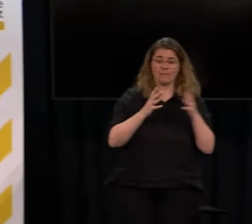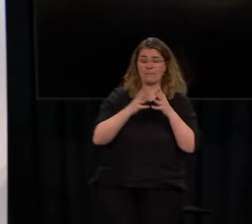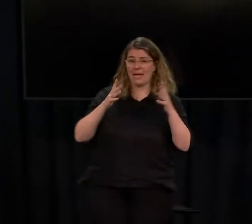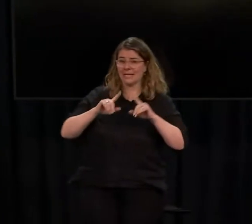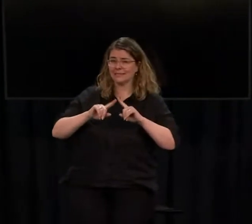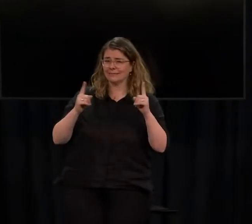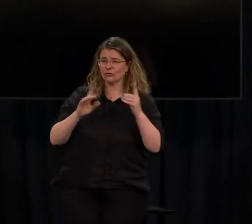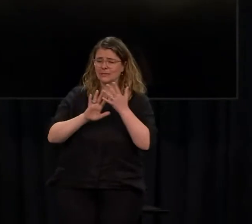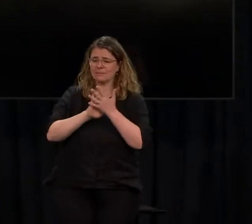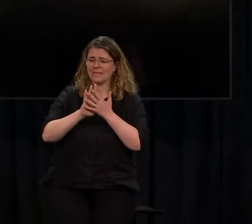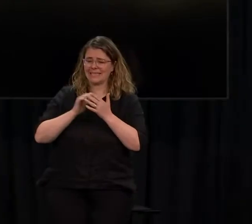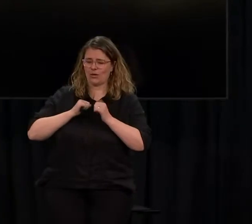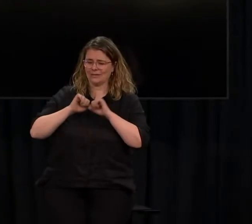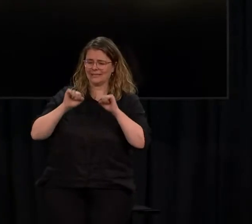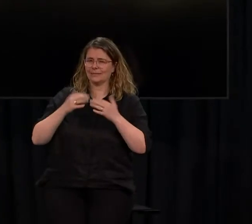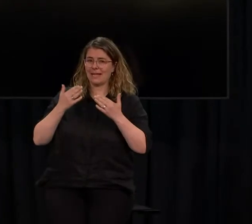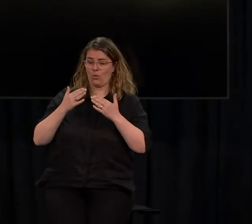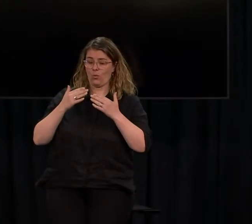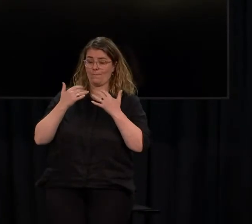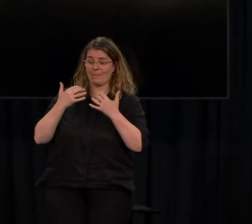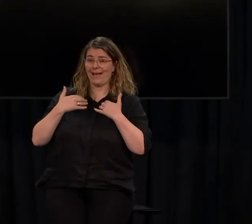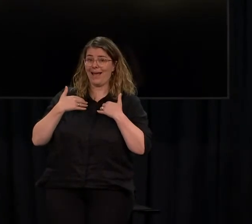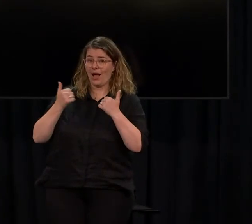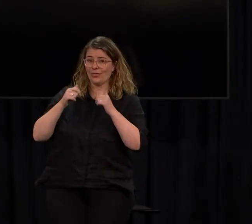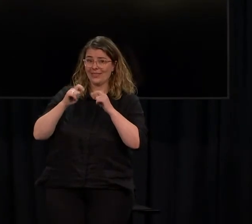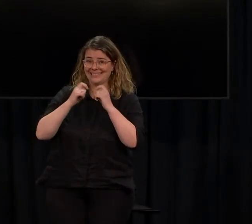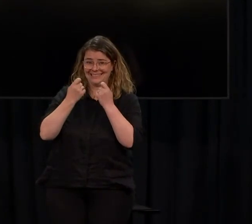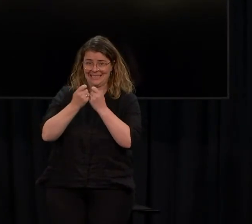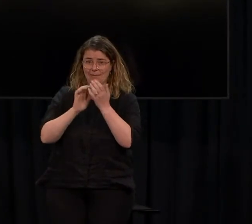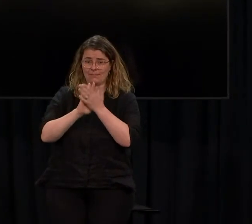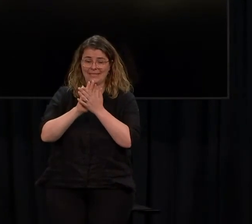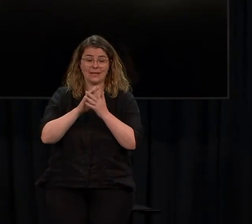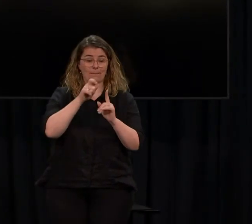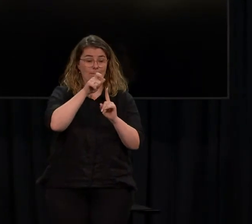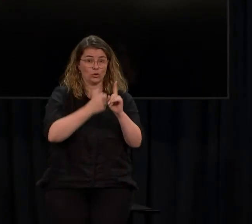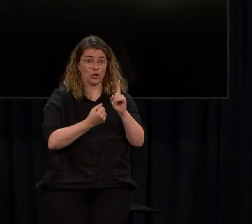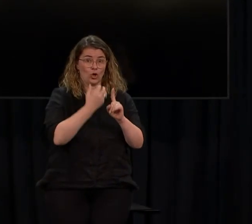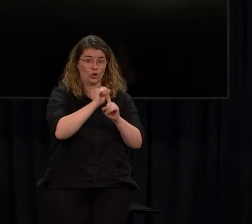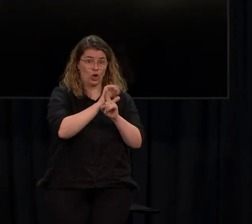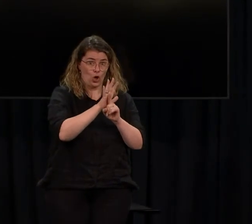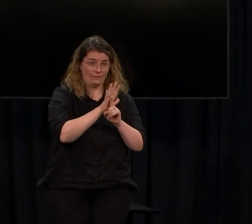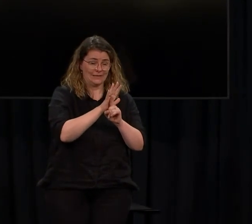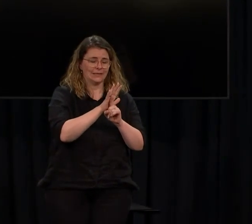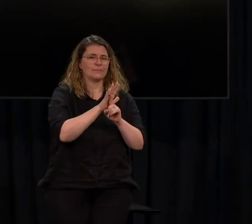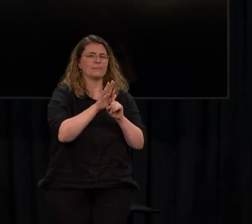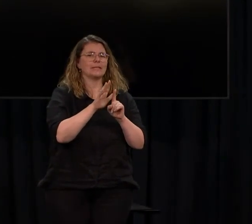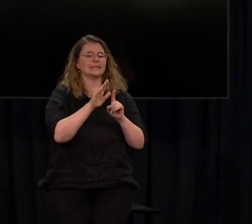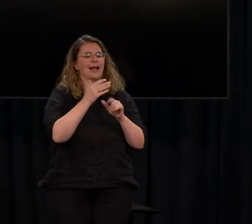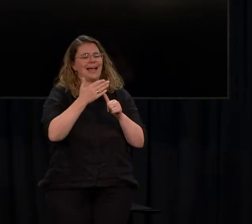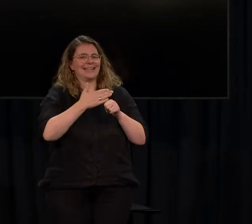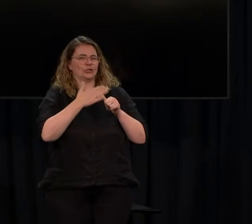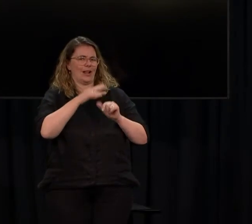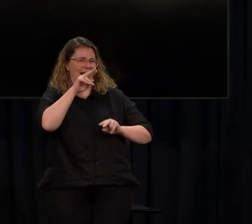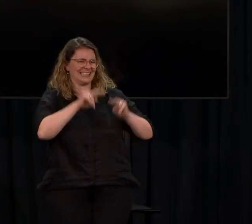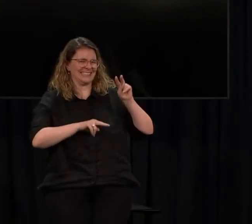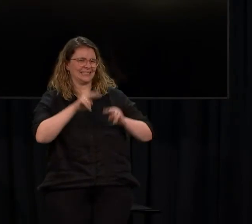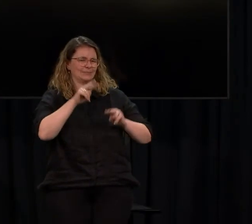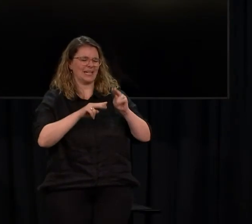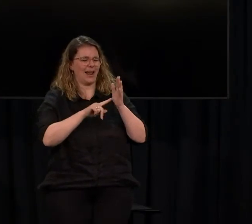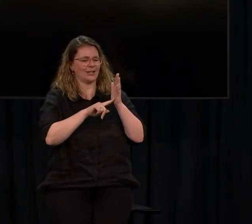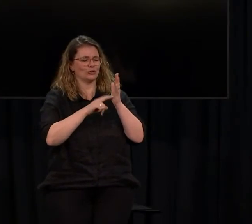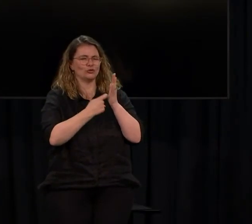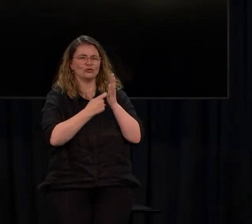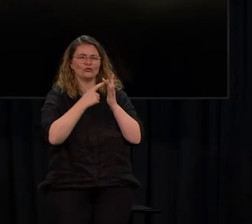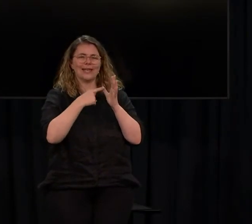than the public health team at ARF's following every case up thoroughly, there'll be an initial assessment into sort of triaging,